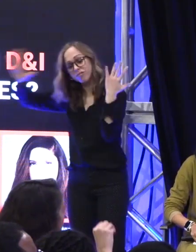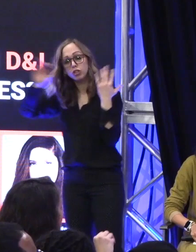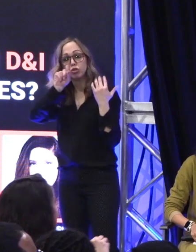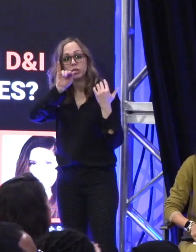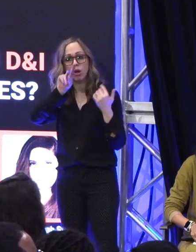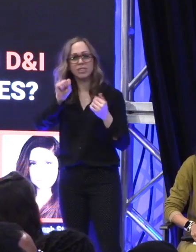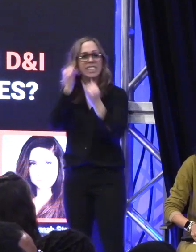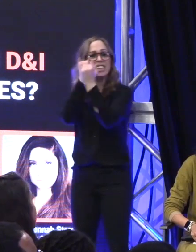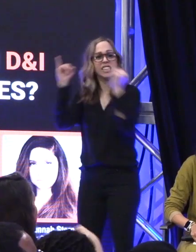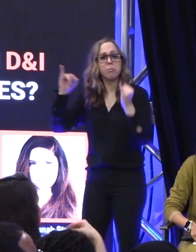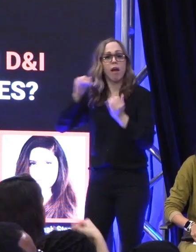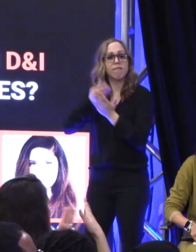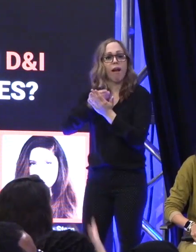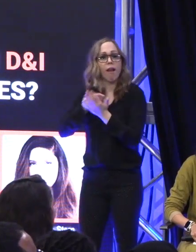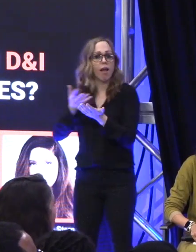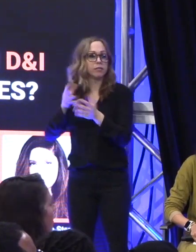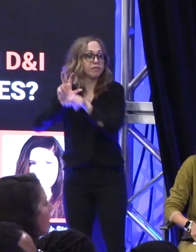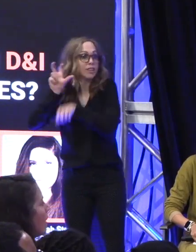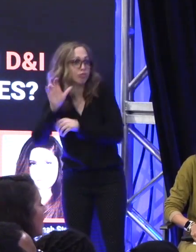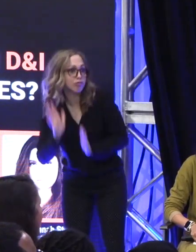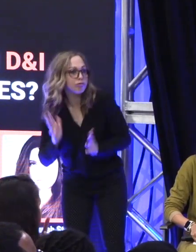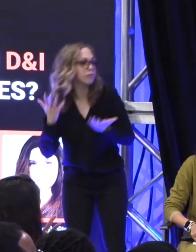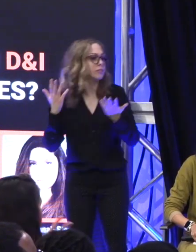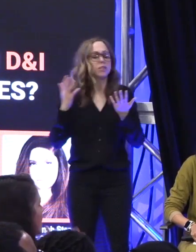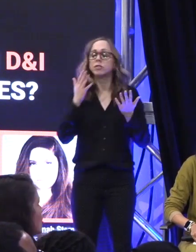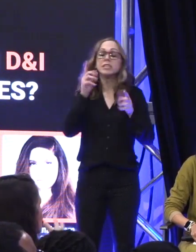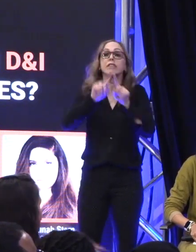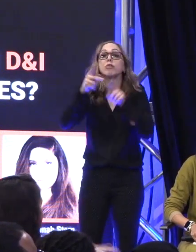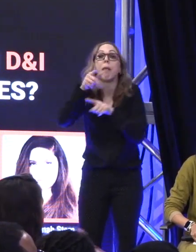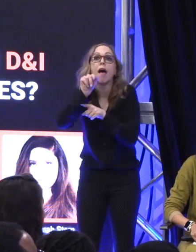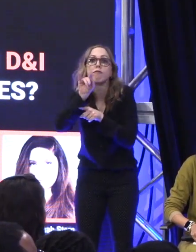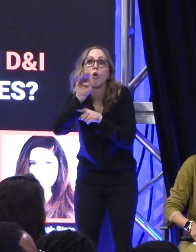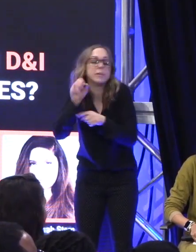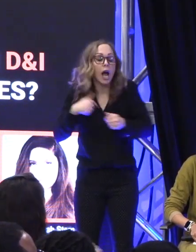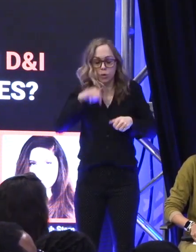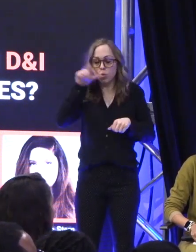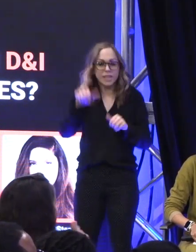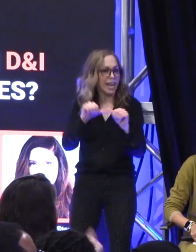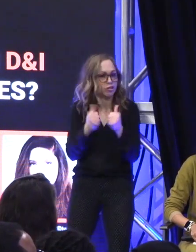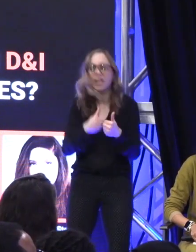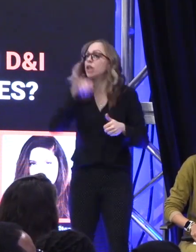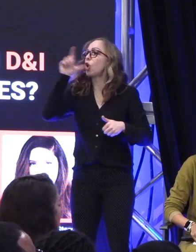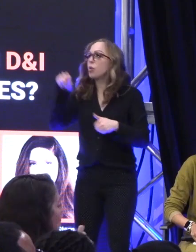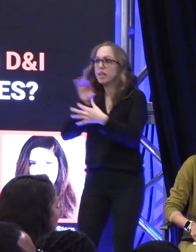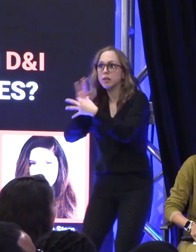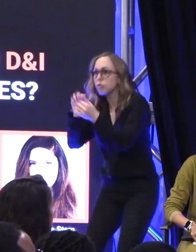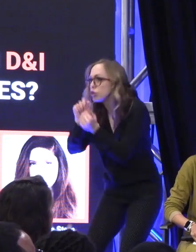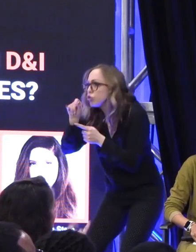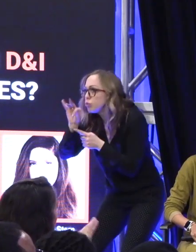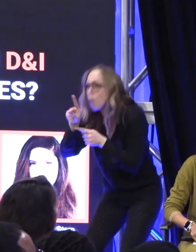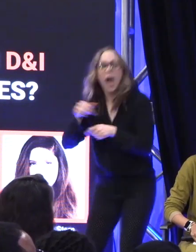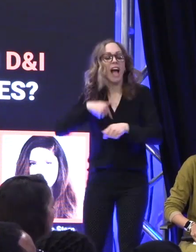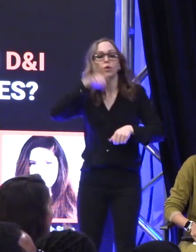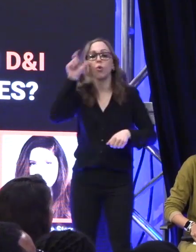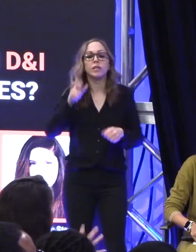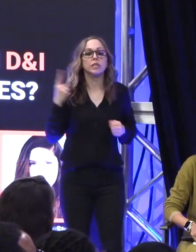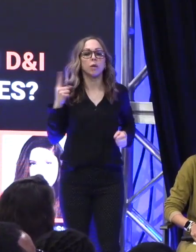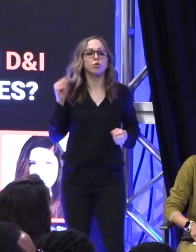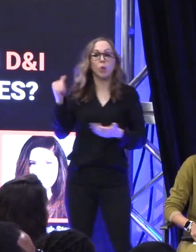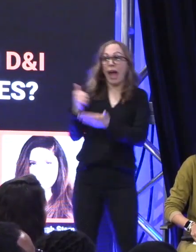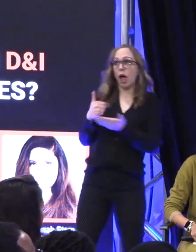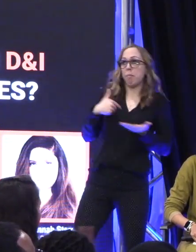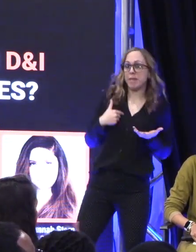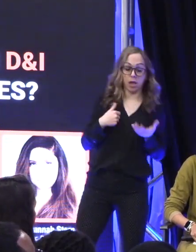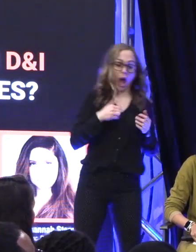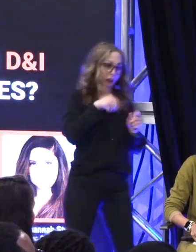independent financiers, streaming platforms. I don't need an agency, I don't need a studio, I don't need a streamer to make something on